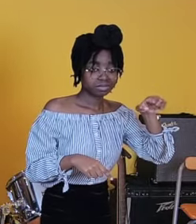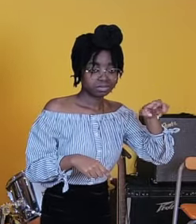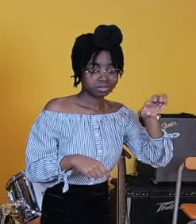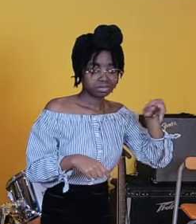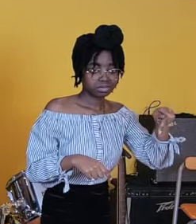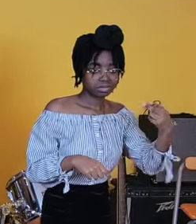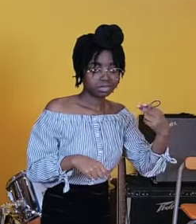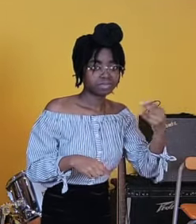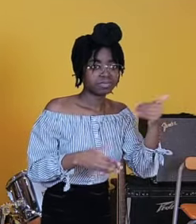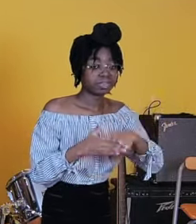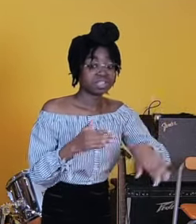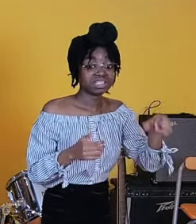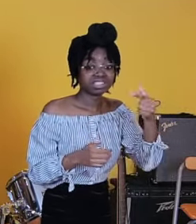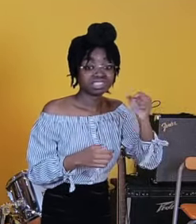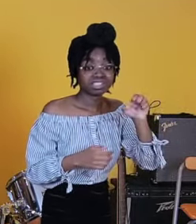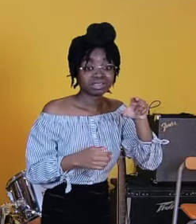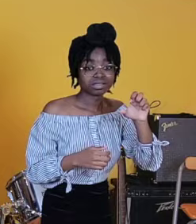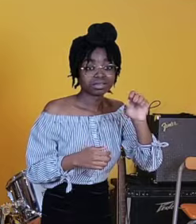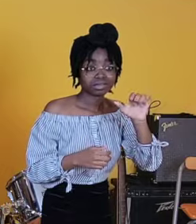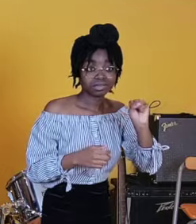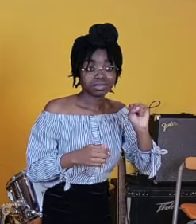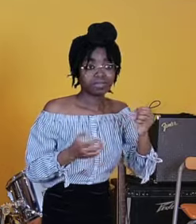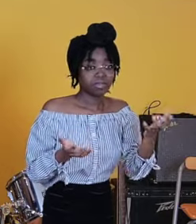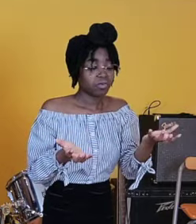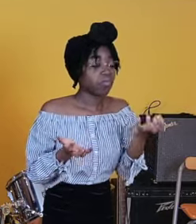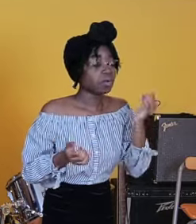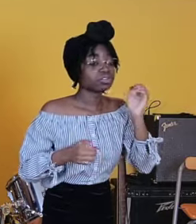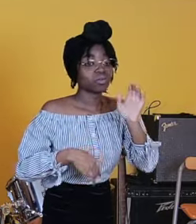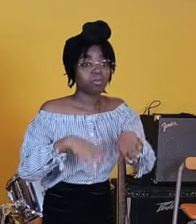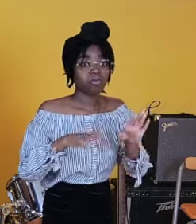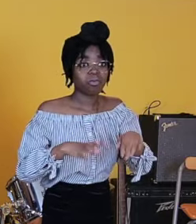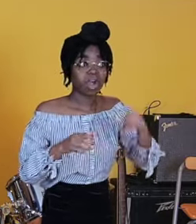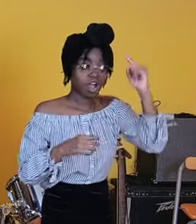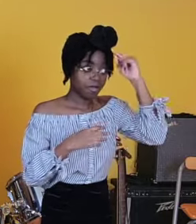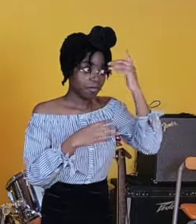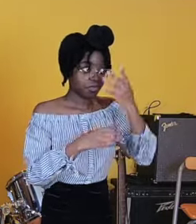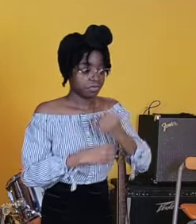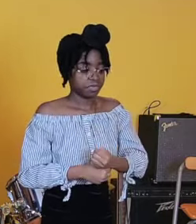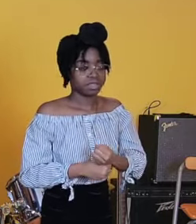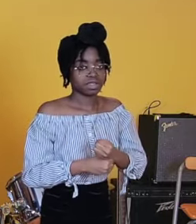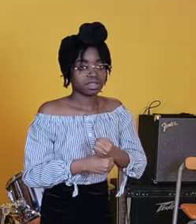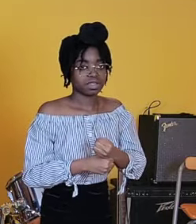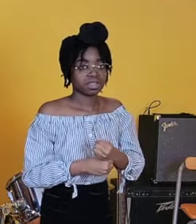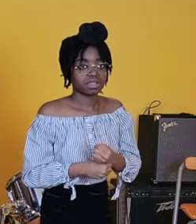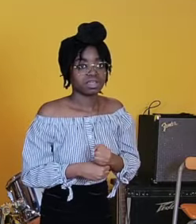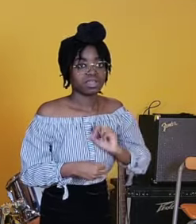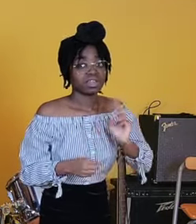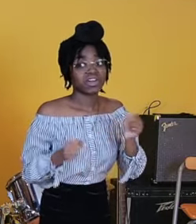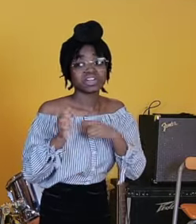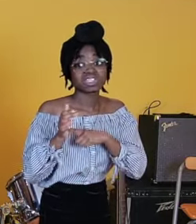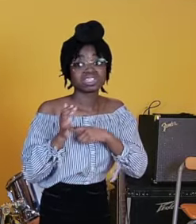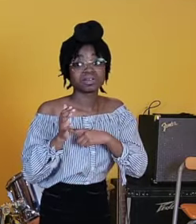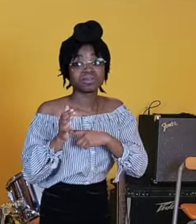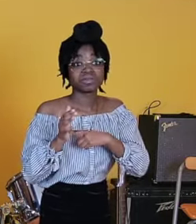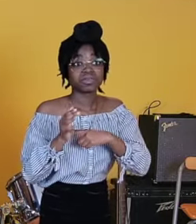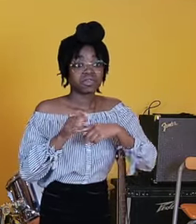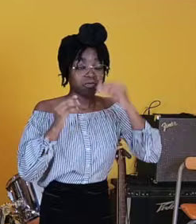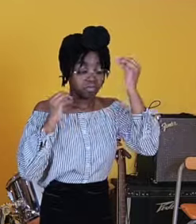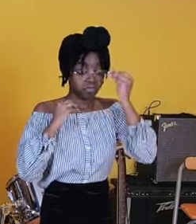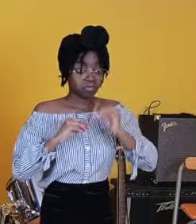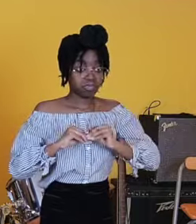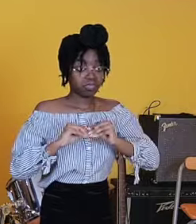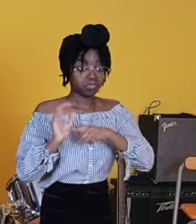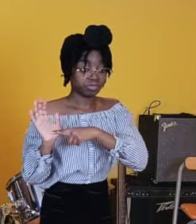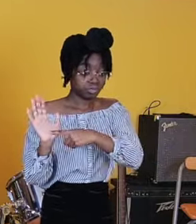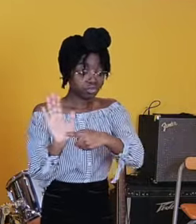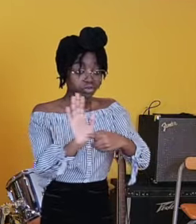in Genesis, we want to walk faithfully with the Lord, and our example will shine forth because we are learning to trust God and allow God